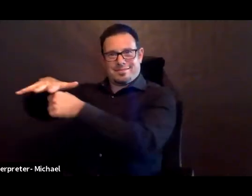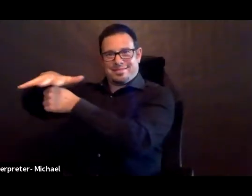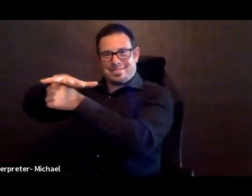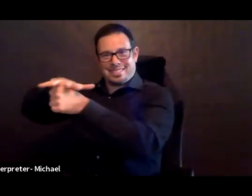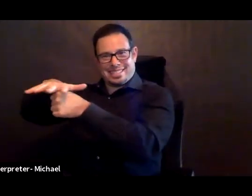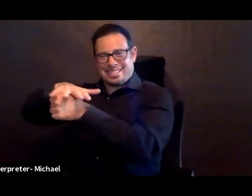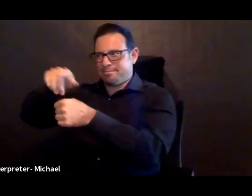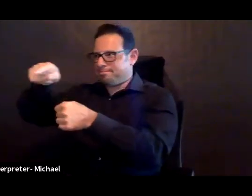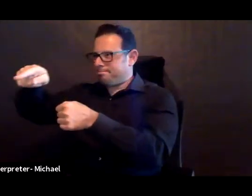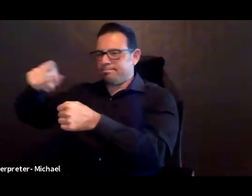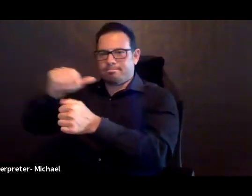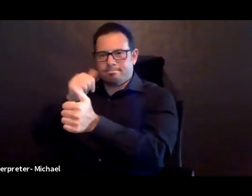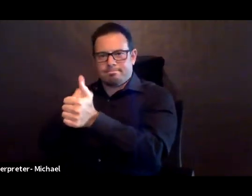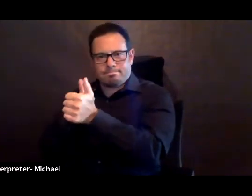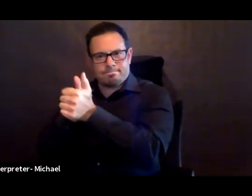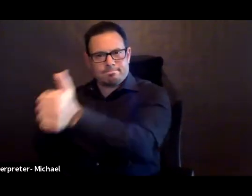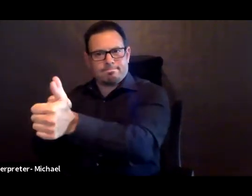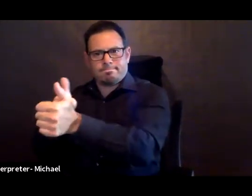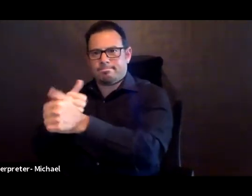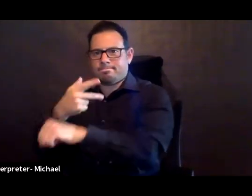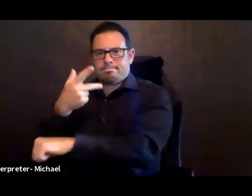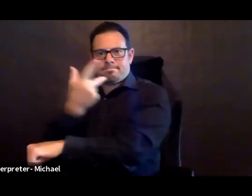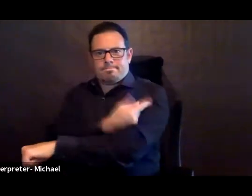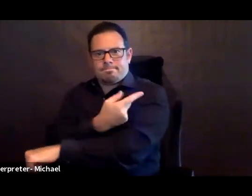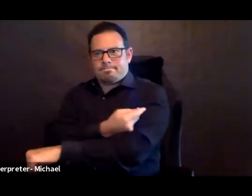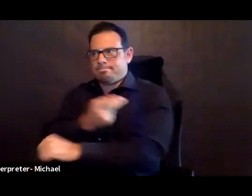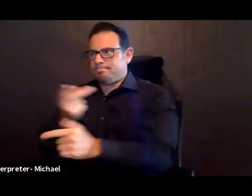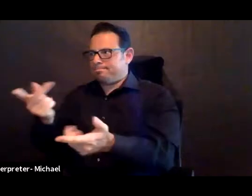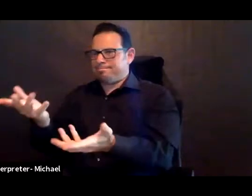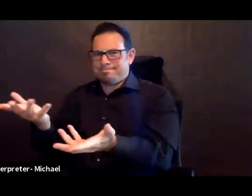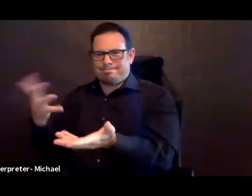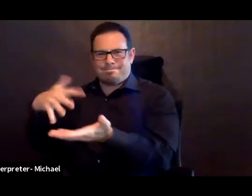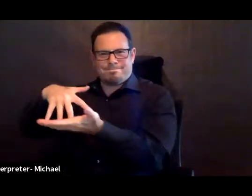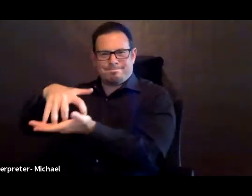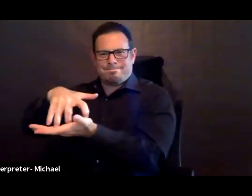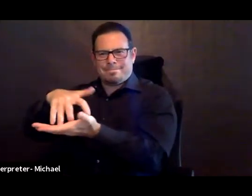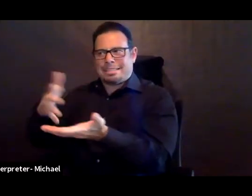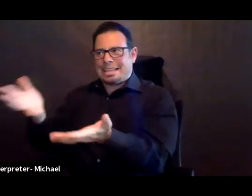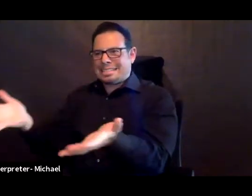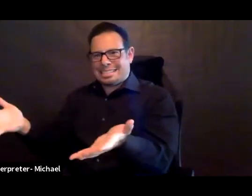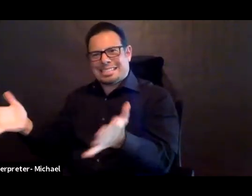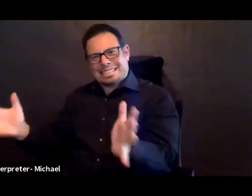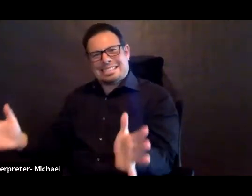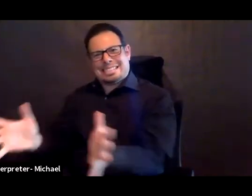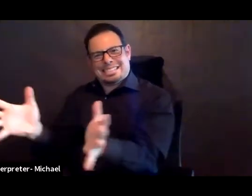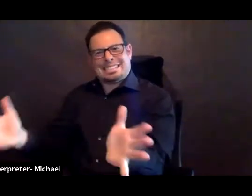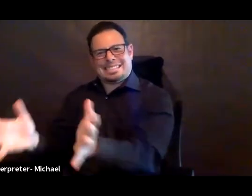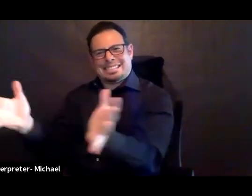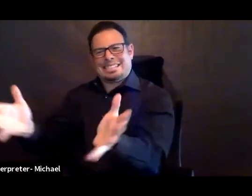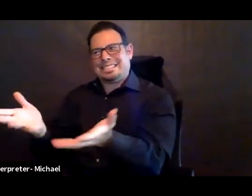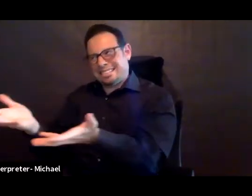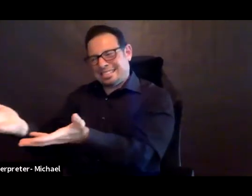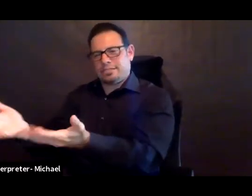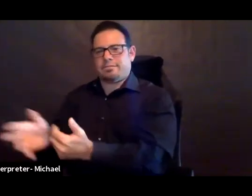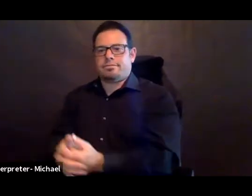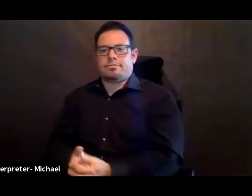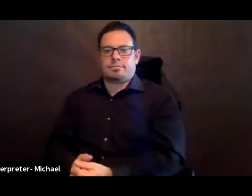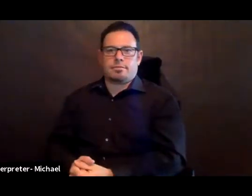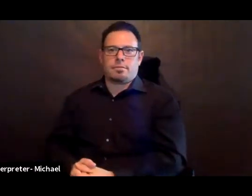our main message just will continue to be the best way to avoid the return to some of those more restrictive